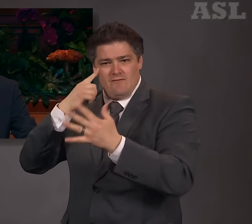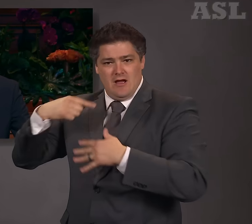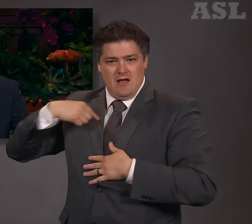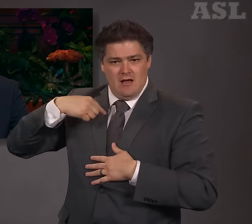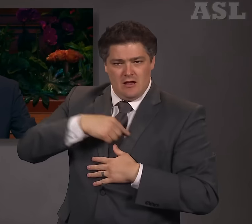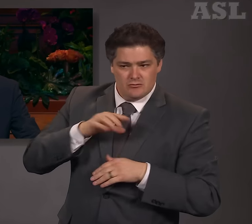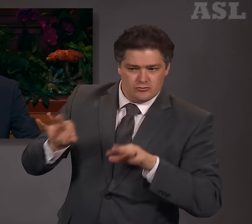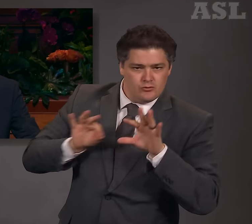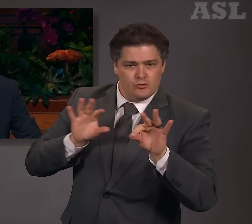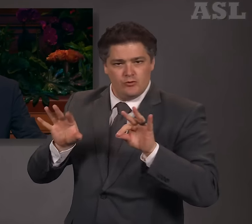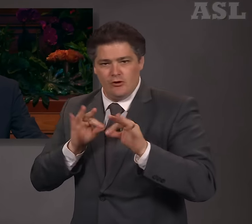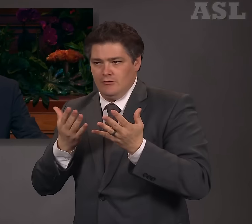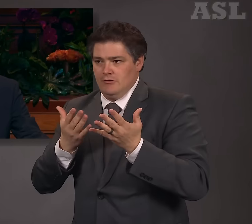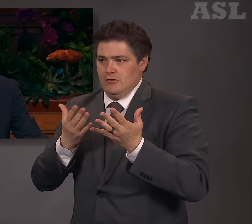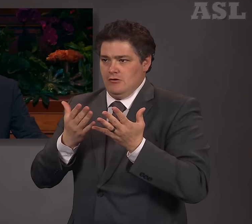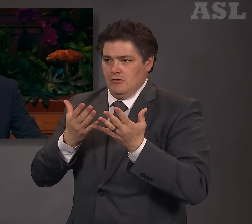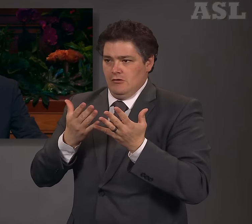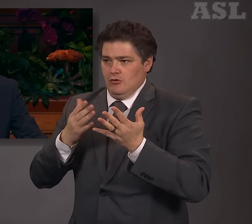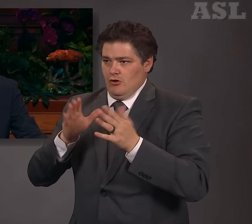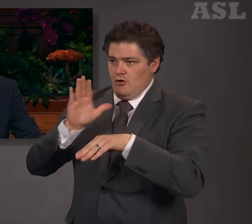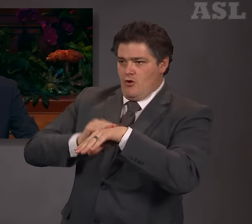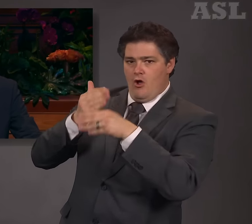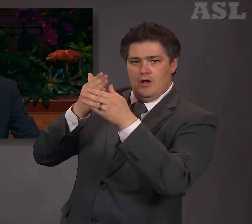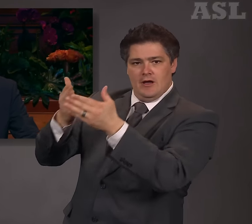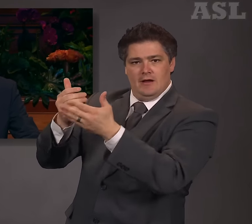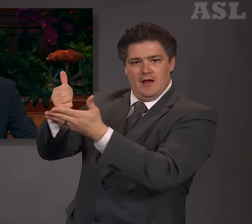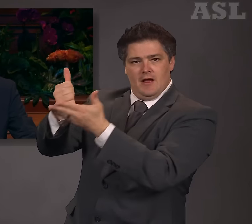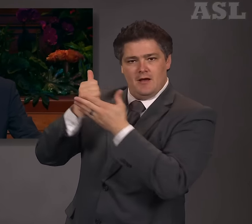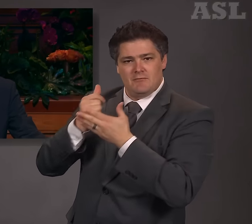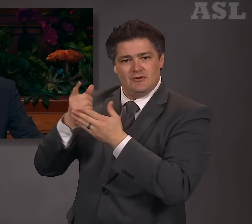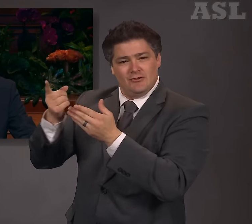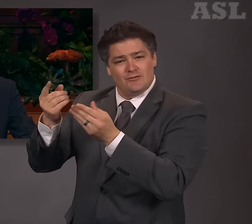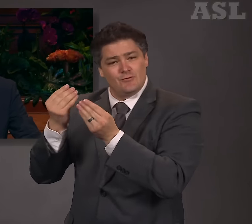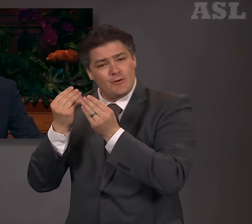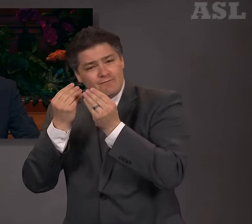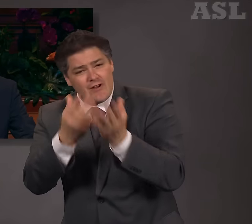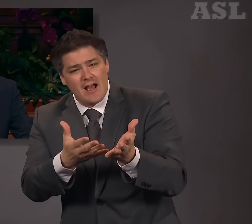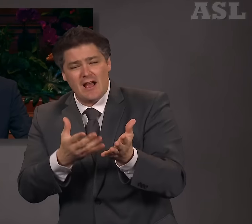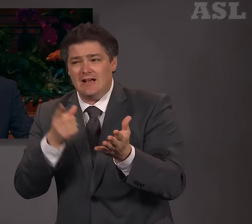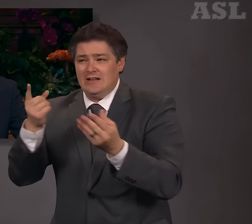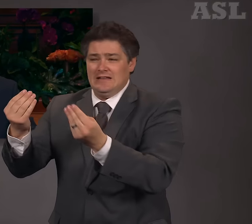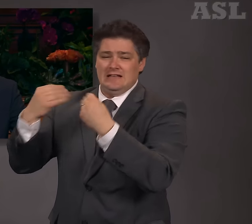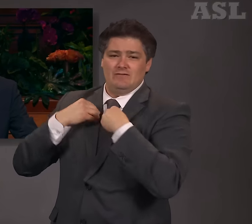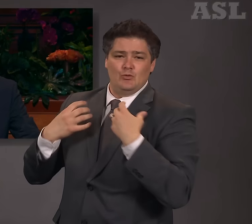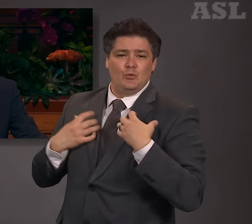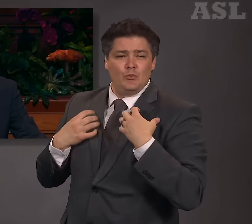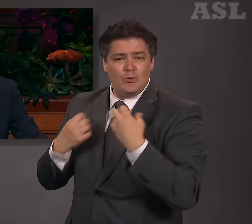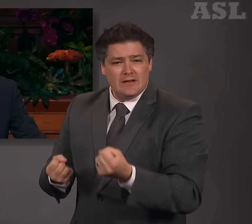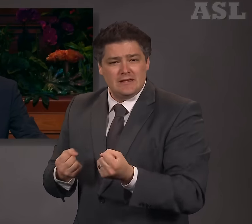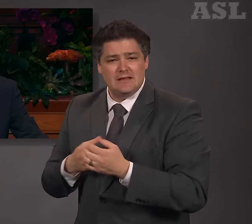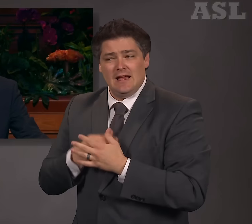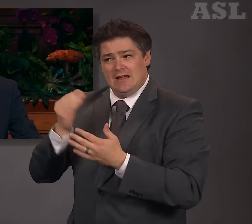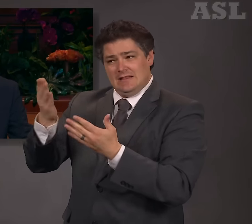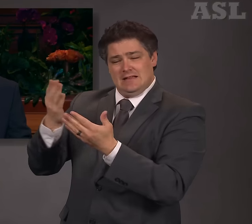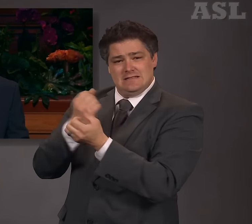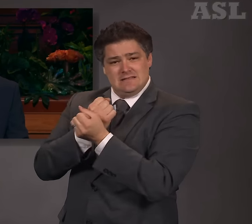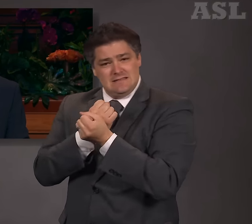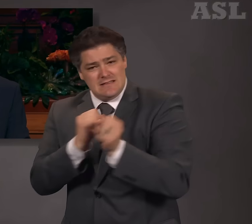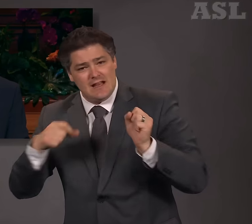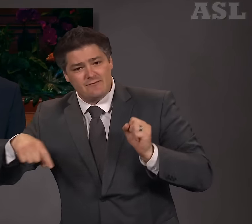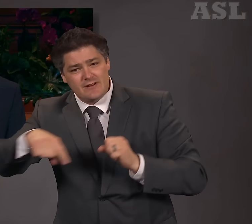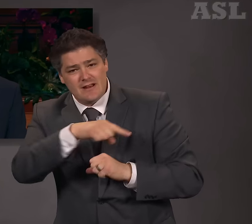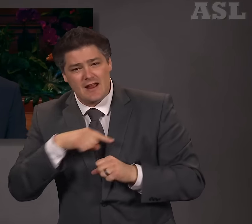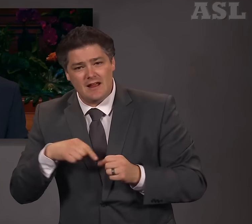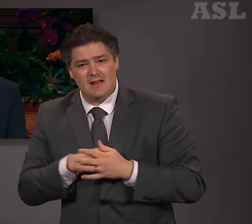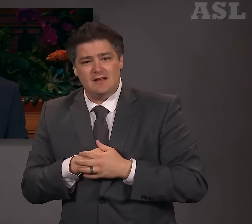for us to choose to call upon him to provide succor, strength, and salvation. Of these